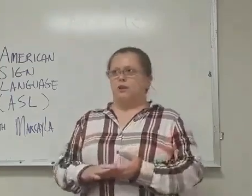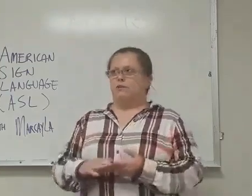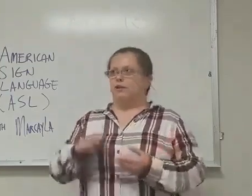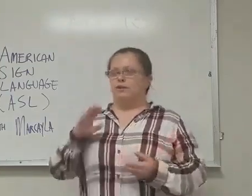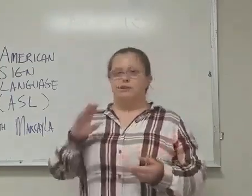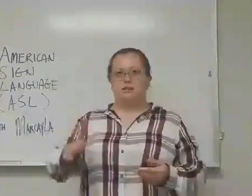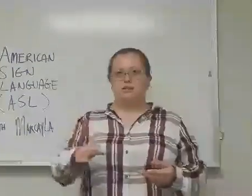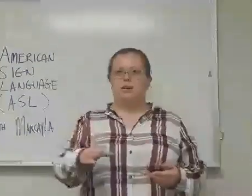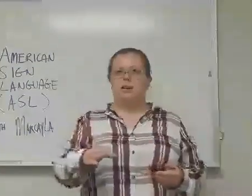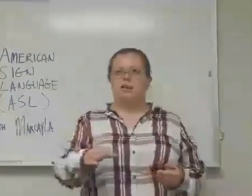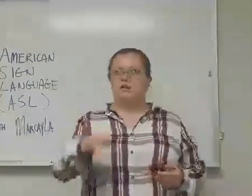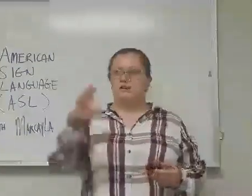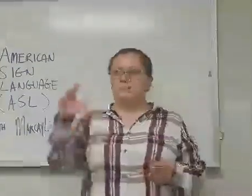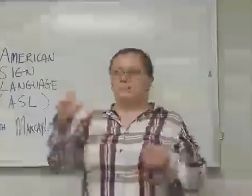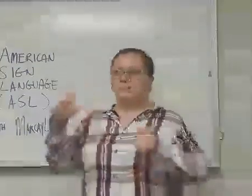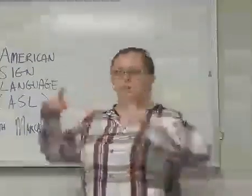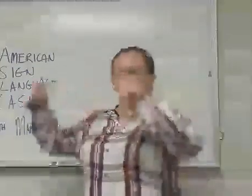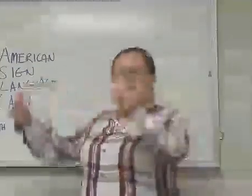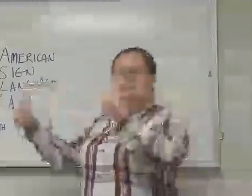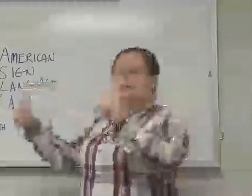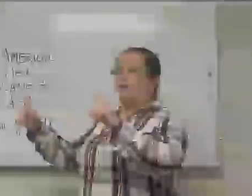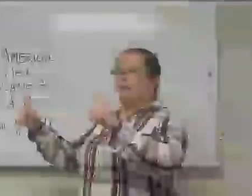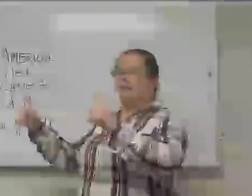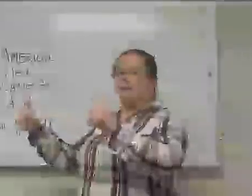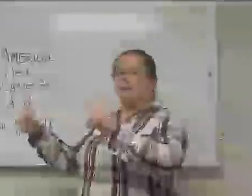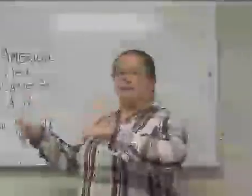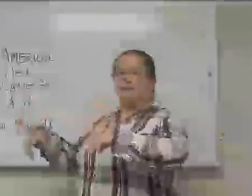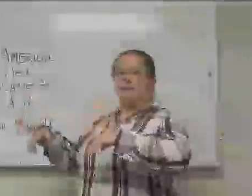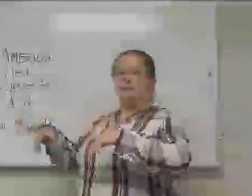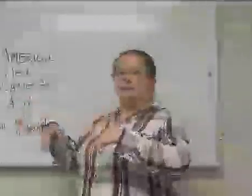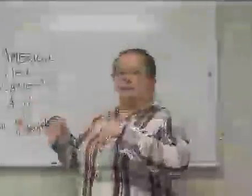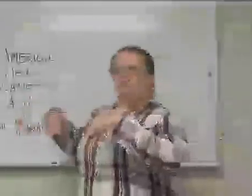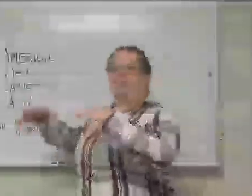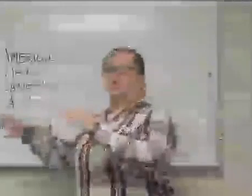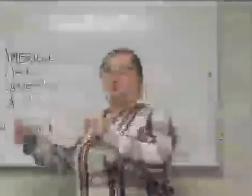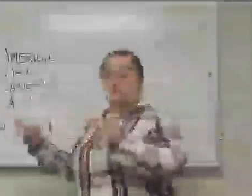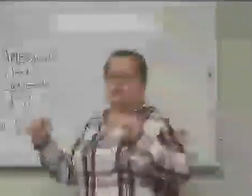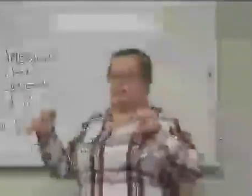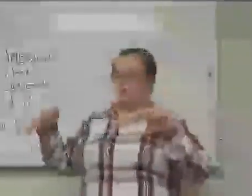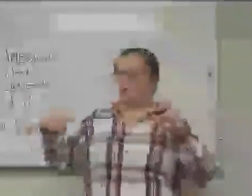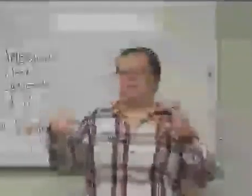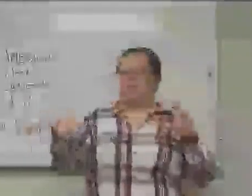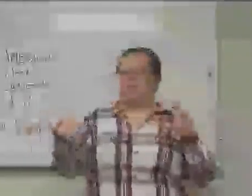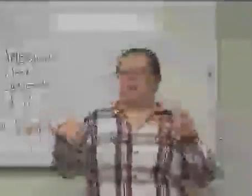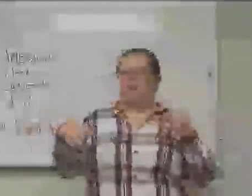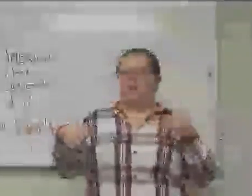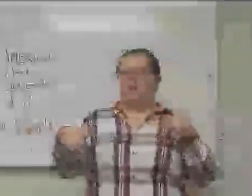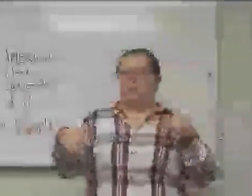whenever you see a street sign that says First Street or